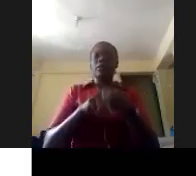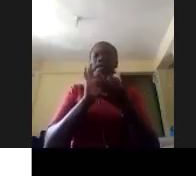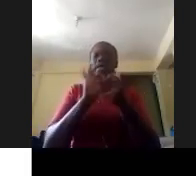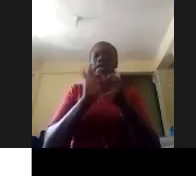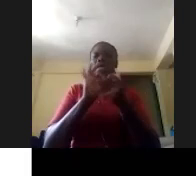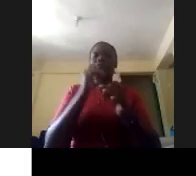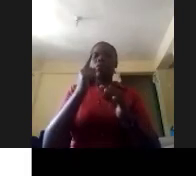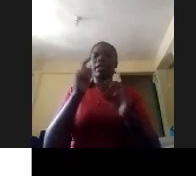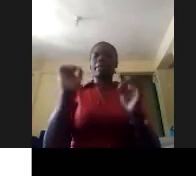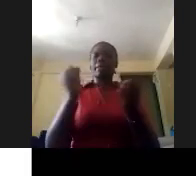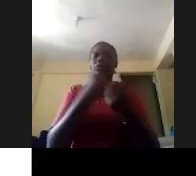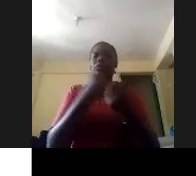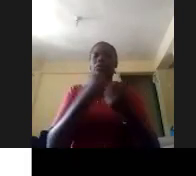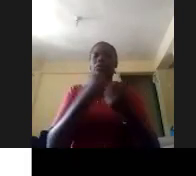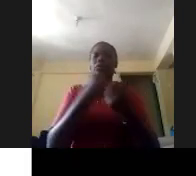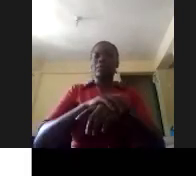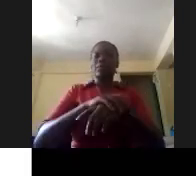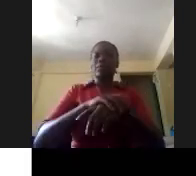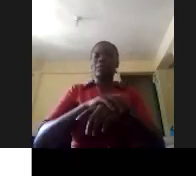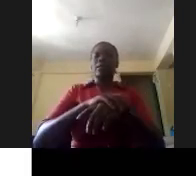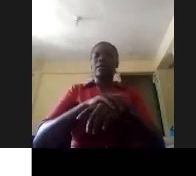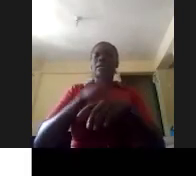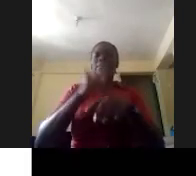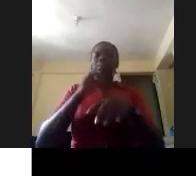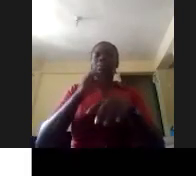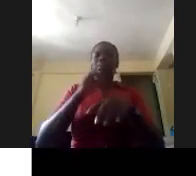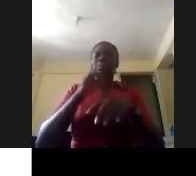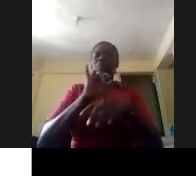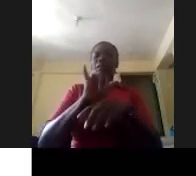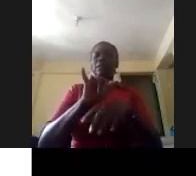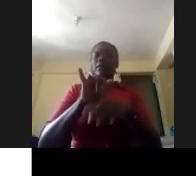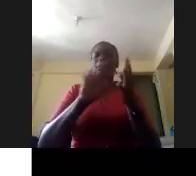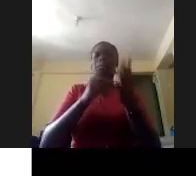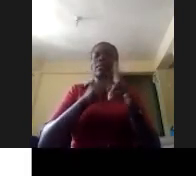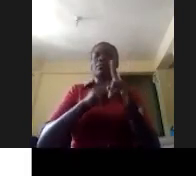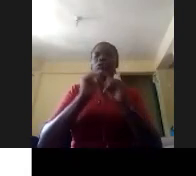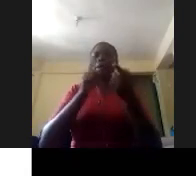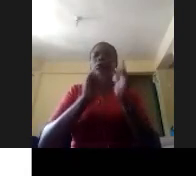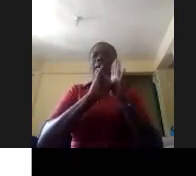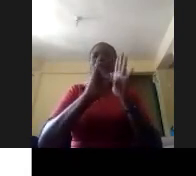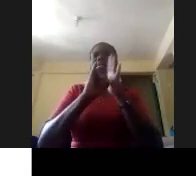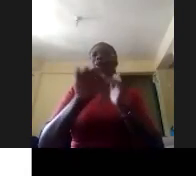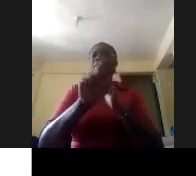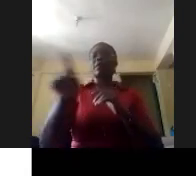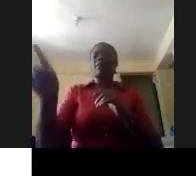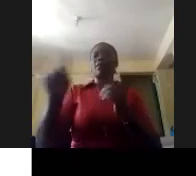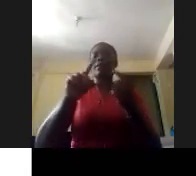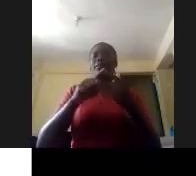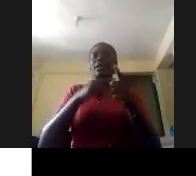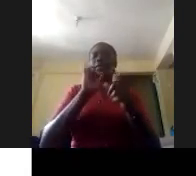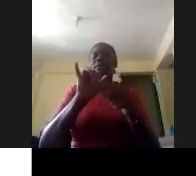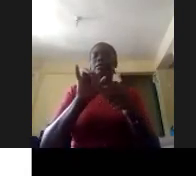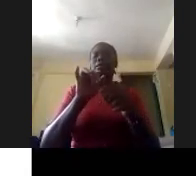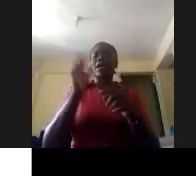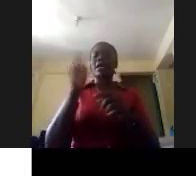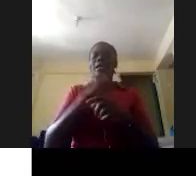not get a sense of resolution when it comes to this identity, then it actually is a risk factor for